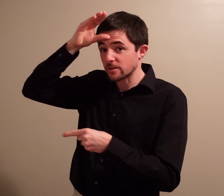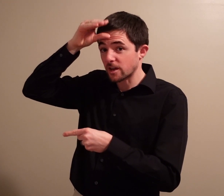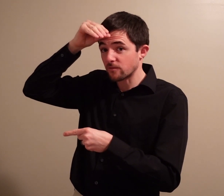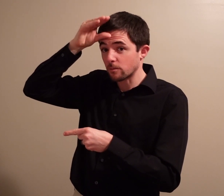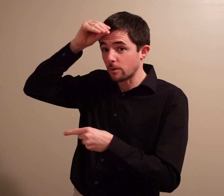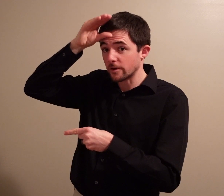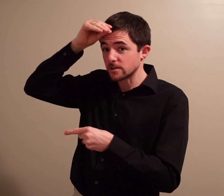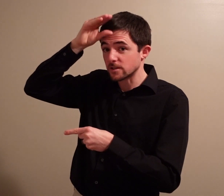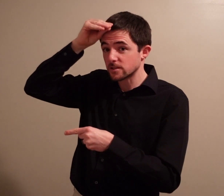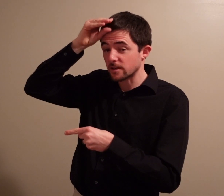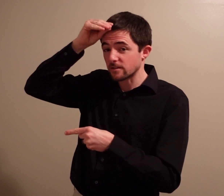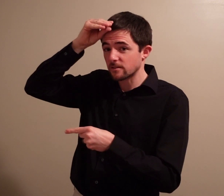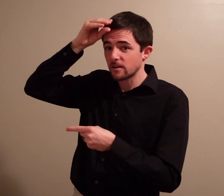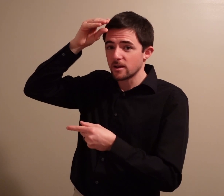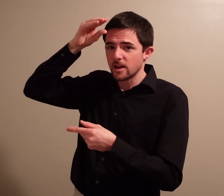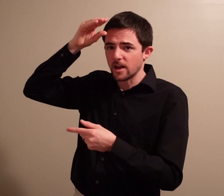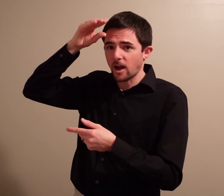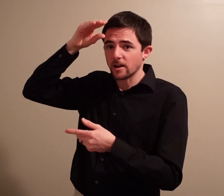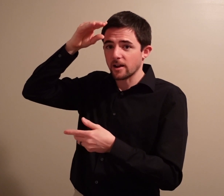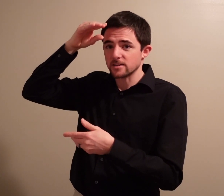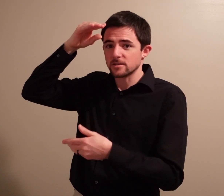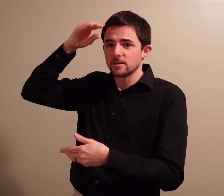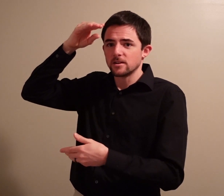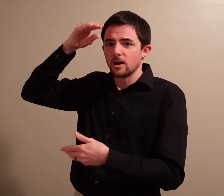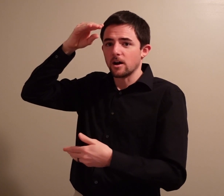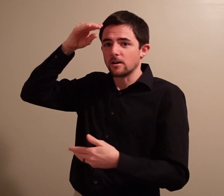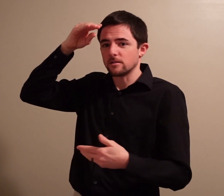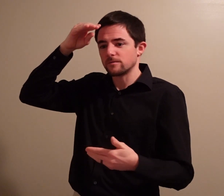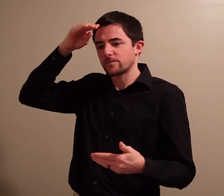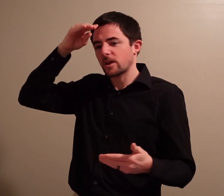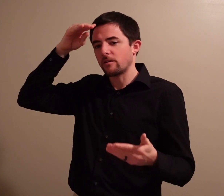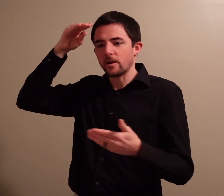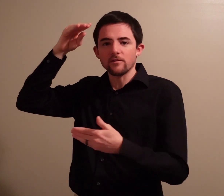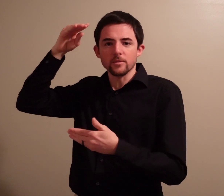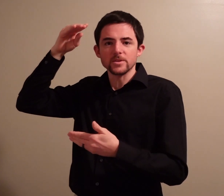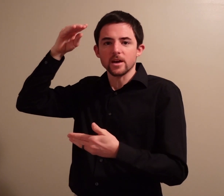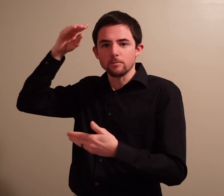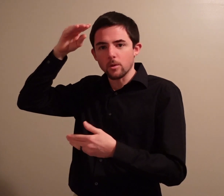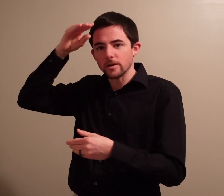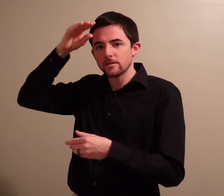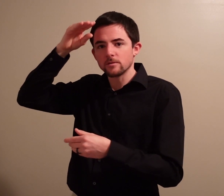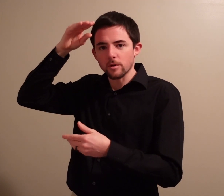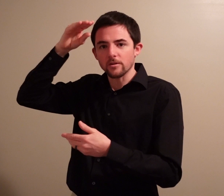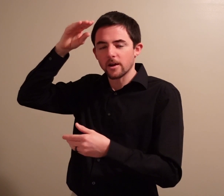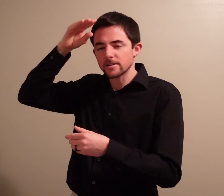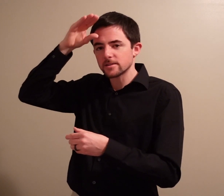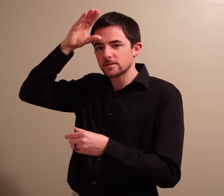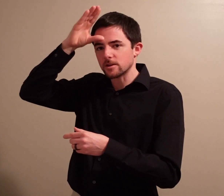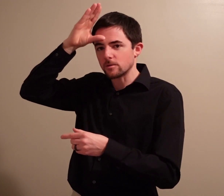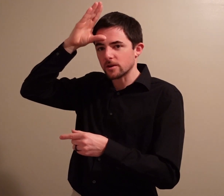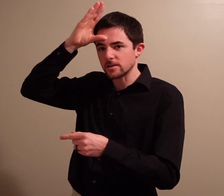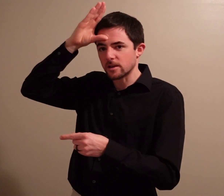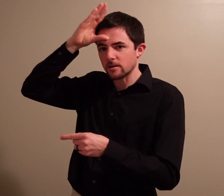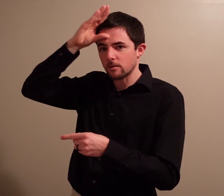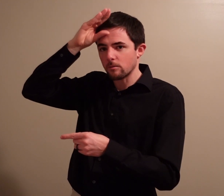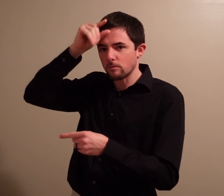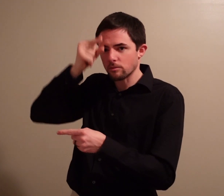sign for boy is this, and it kind of has carried off from the sign boy, brother has. So we're going to sign